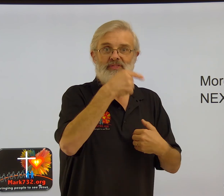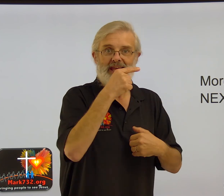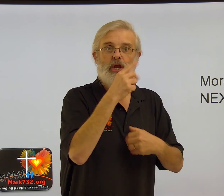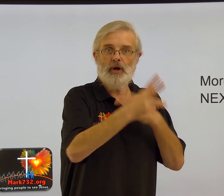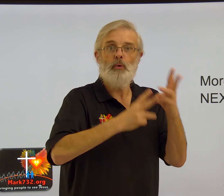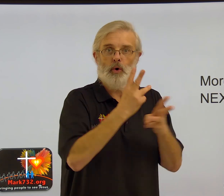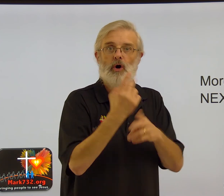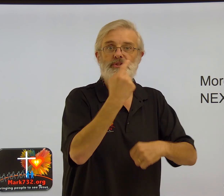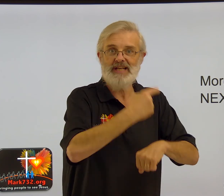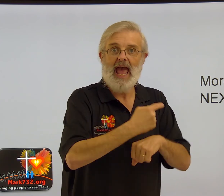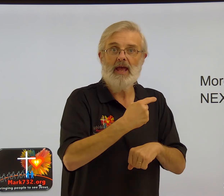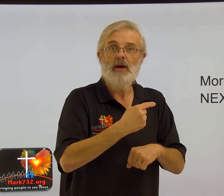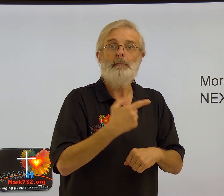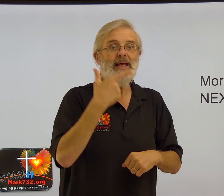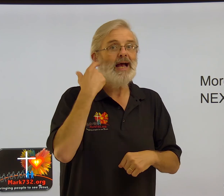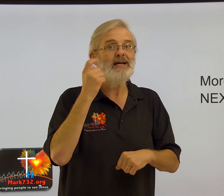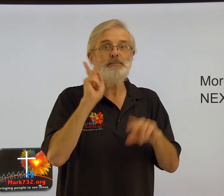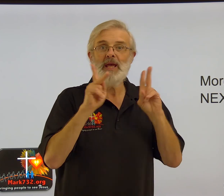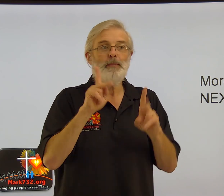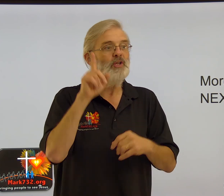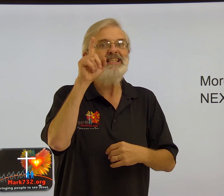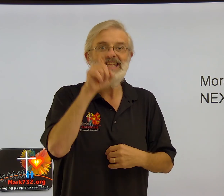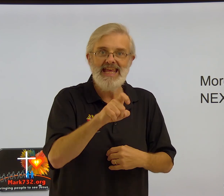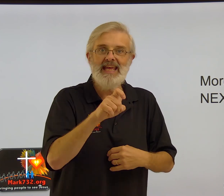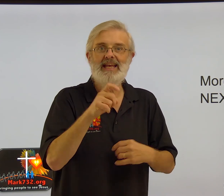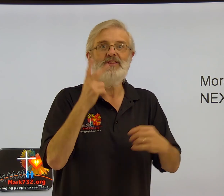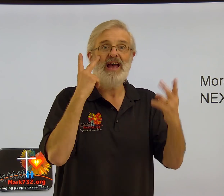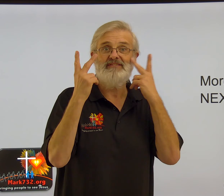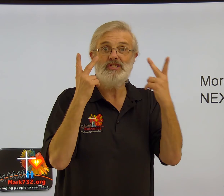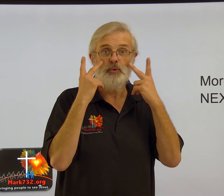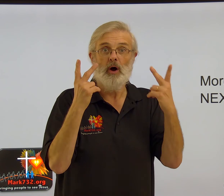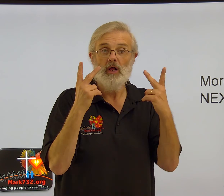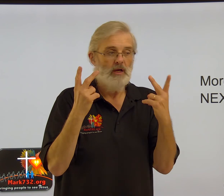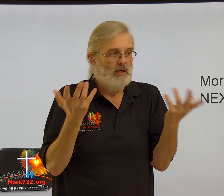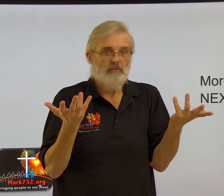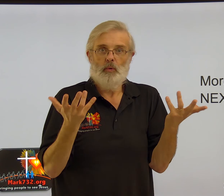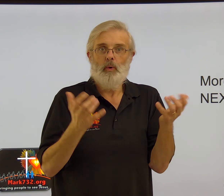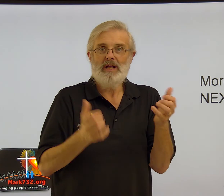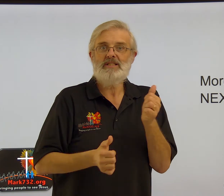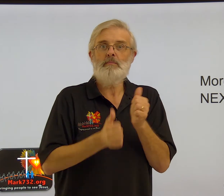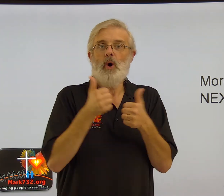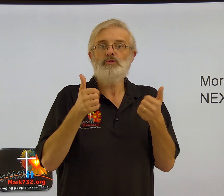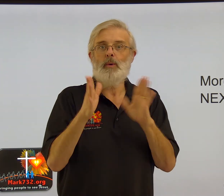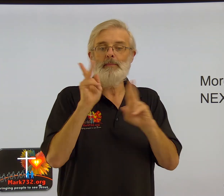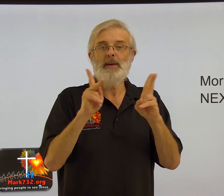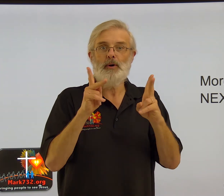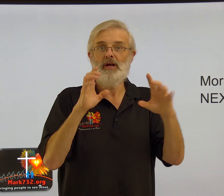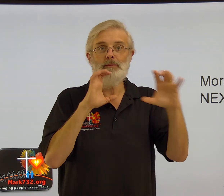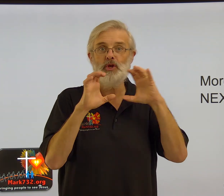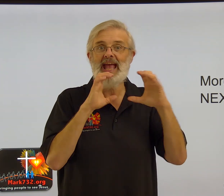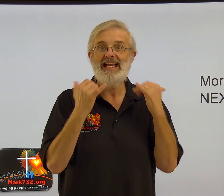hearing world today. Because people need that visual. What's the most way people communicate now?